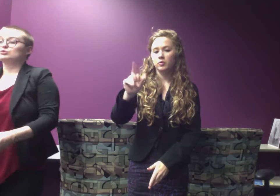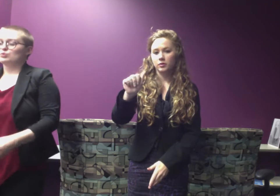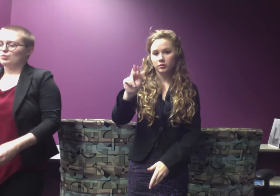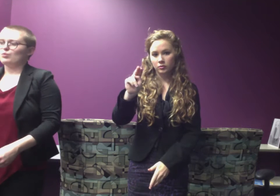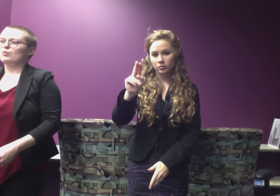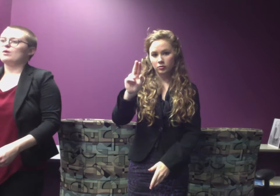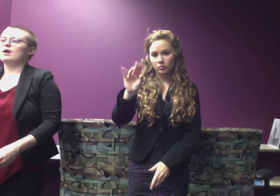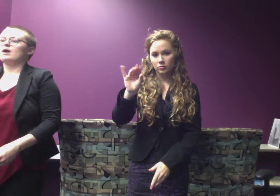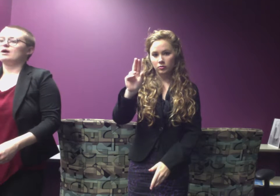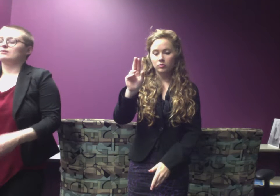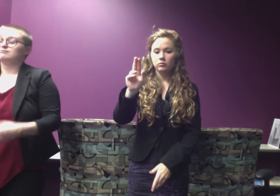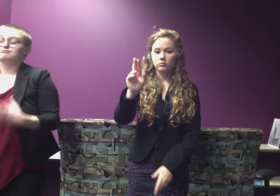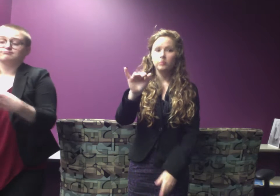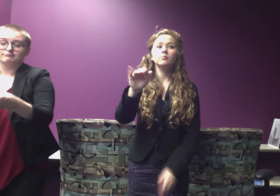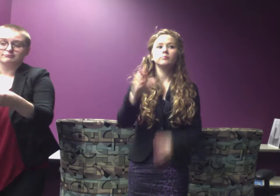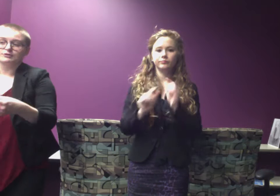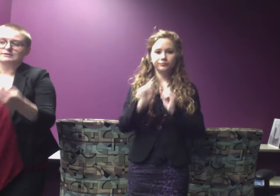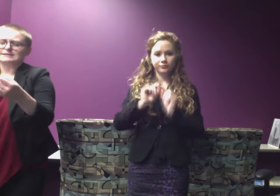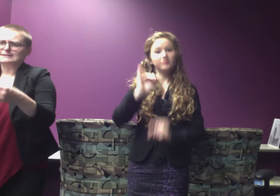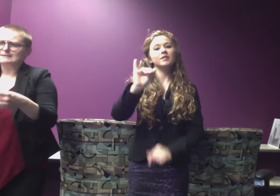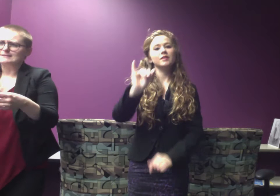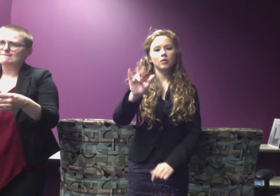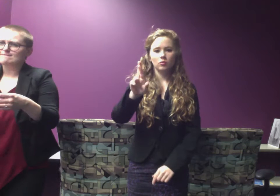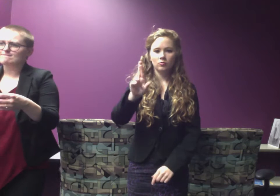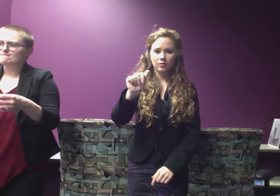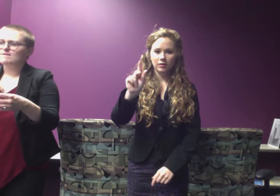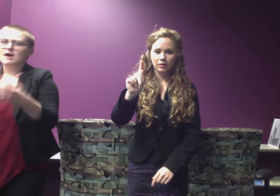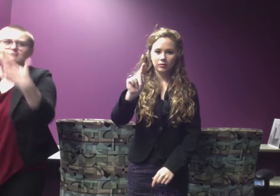exact home for them on our number line.